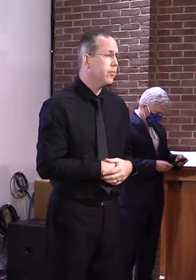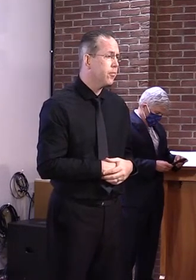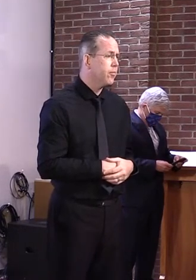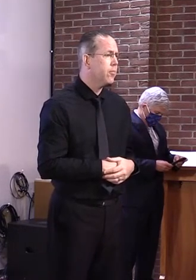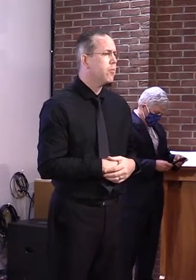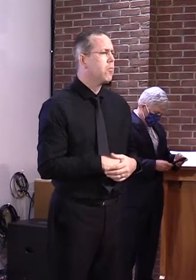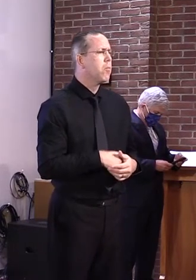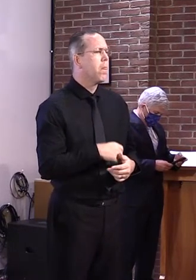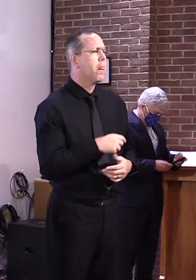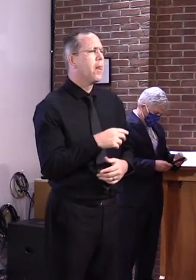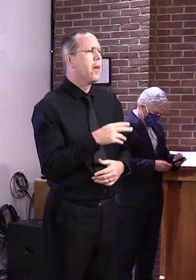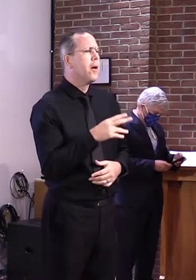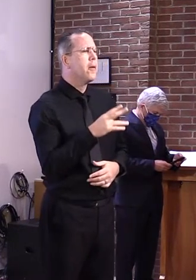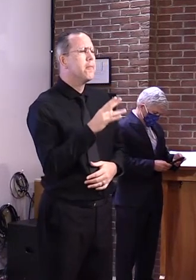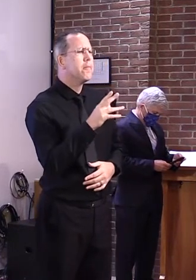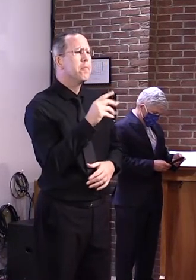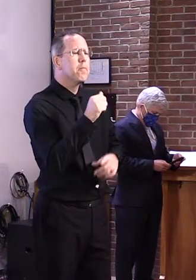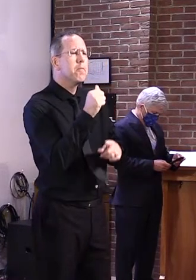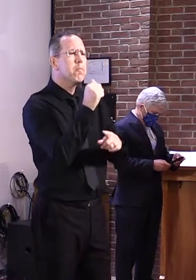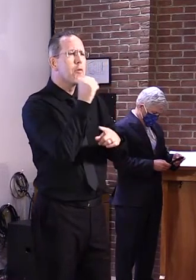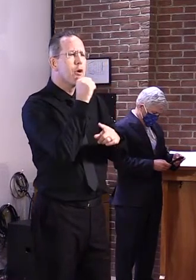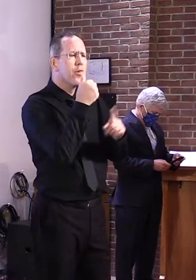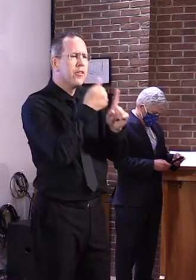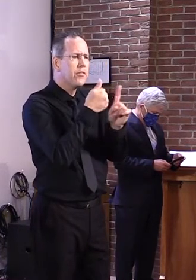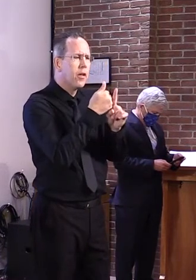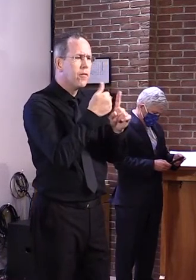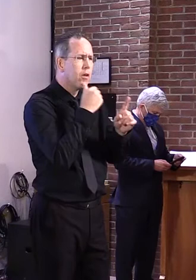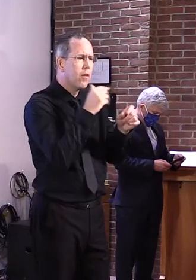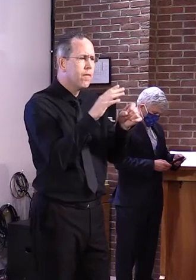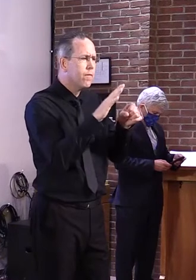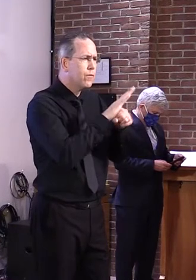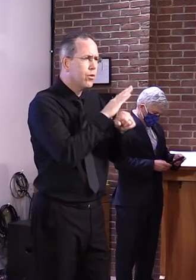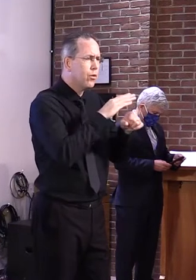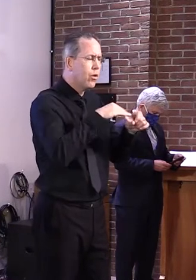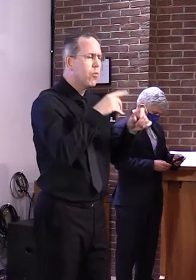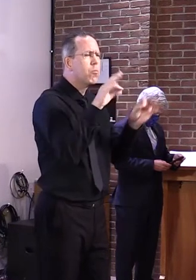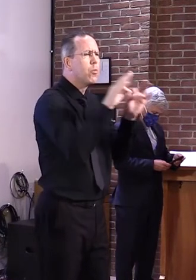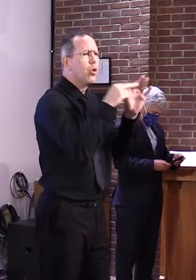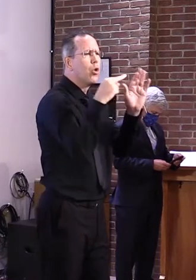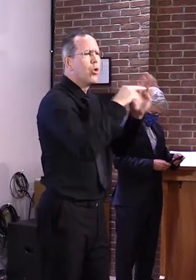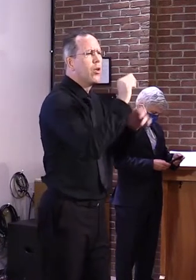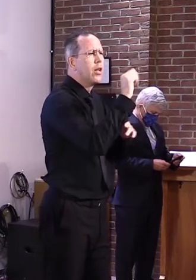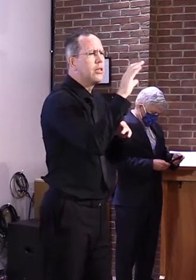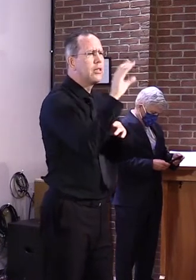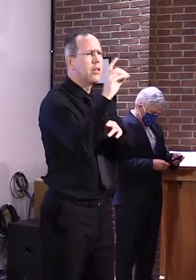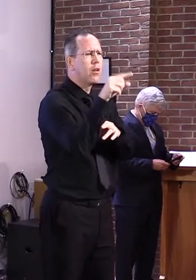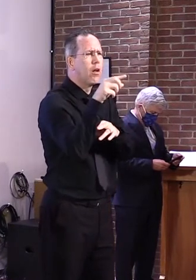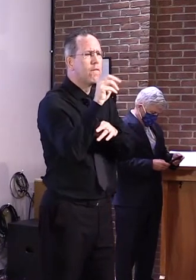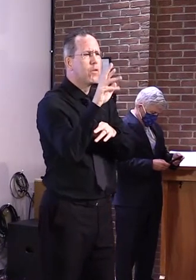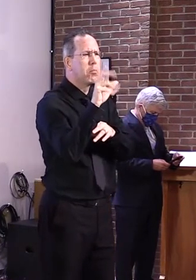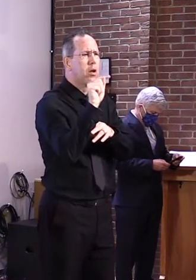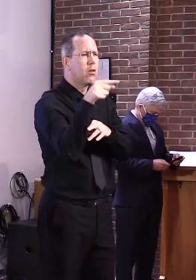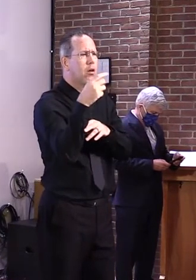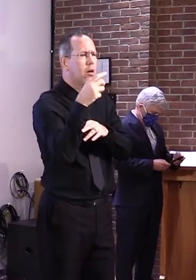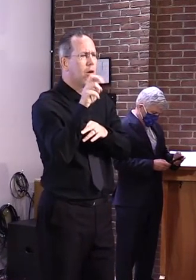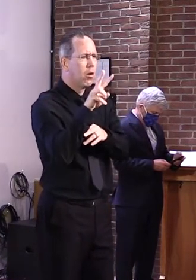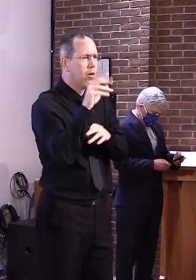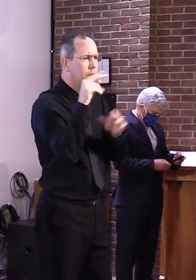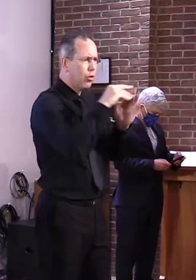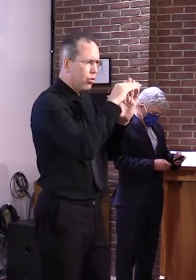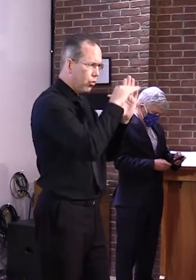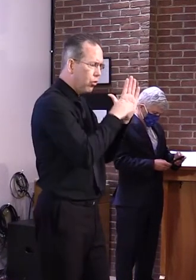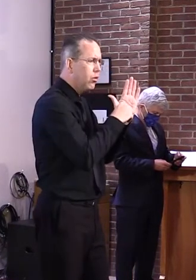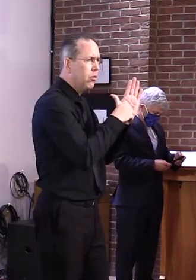It's important to look at the guidelines. We've given a path forward for bars to open with some guidelines, again, to keep people safe and